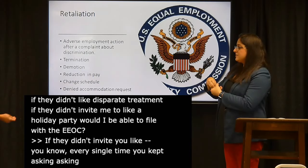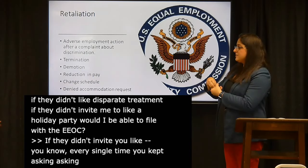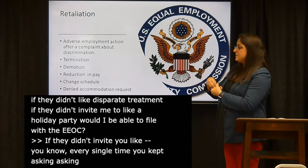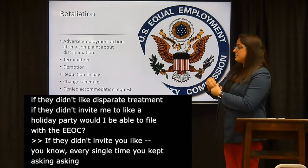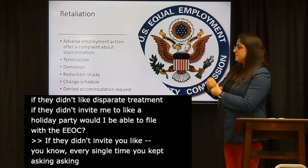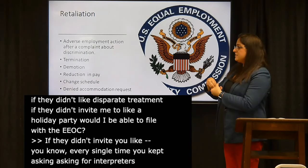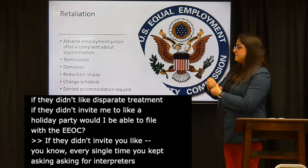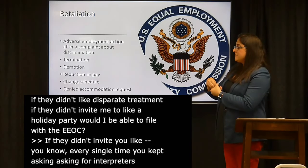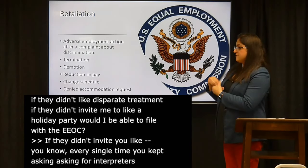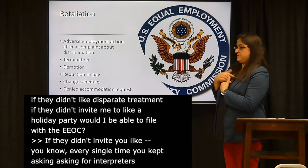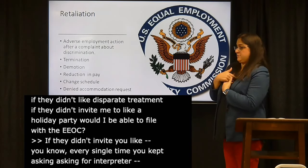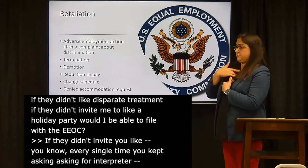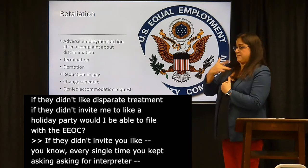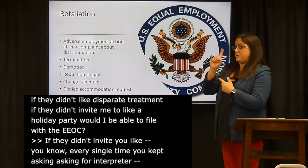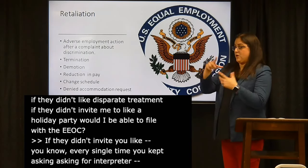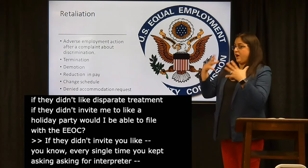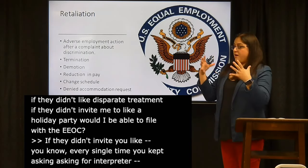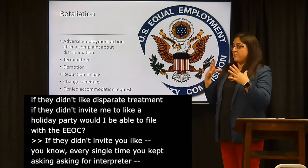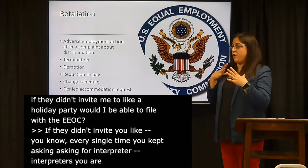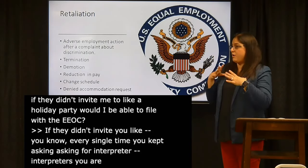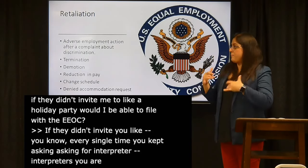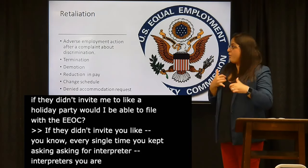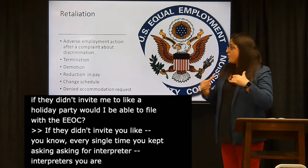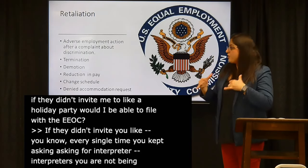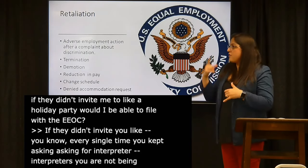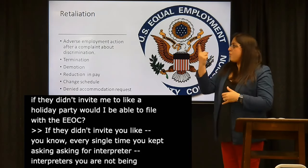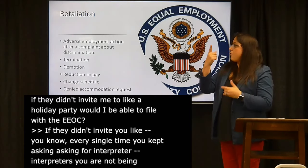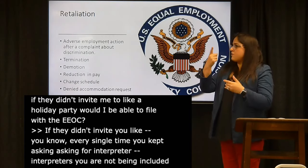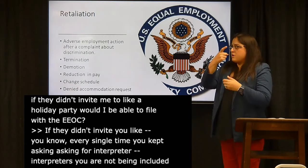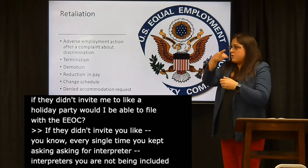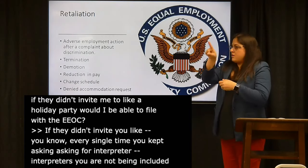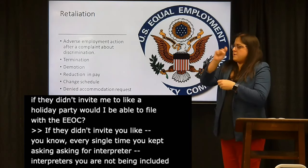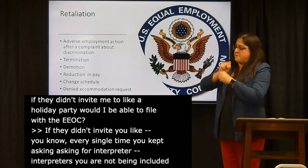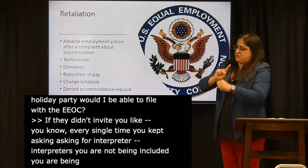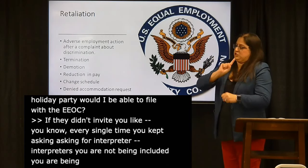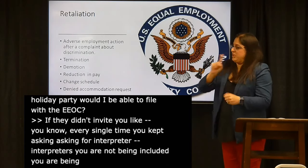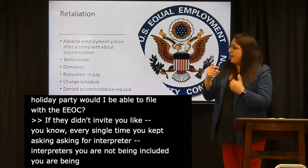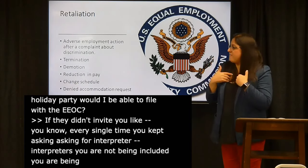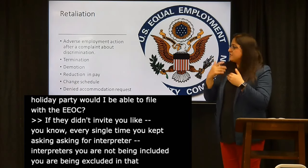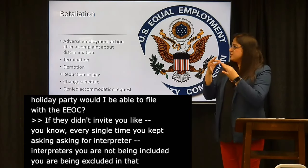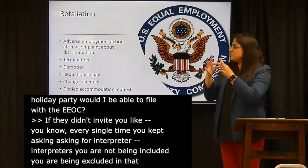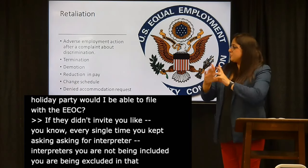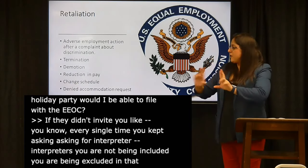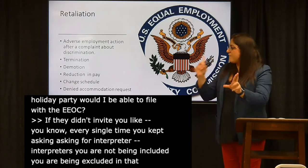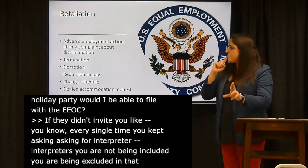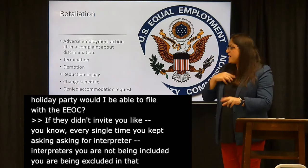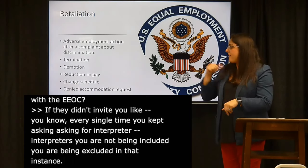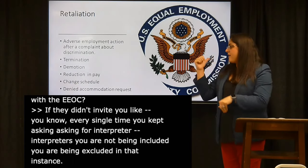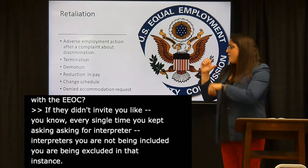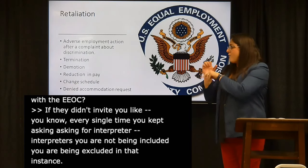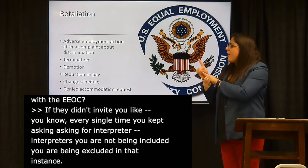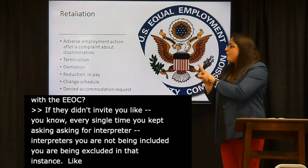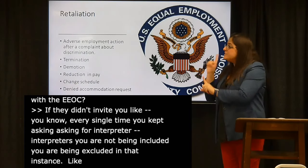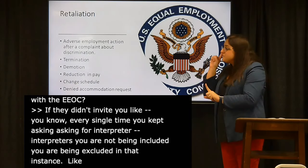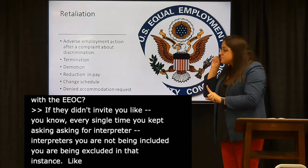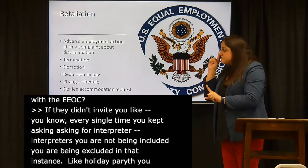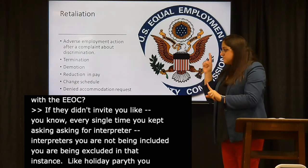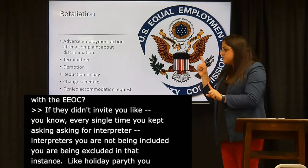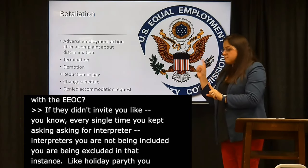you're being sort of excluded in that instance. So like holiday parties, You know, you want to make sure they have I, as a